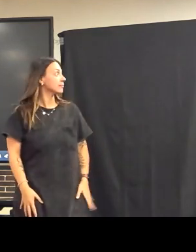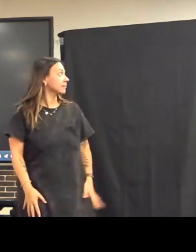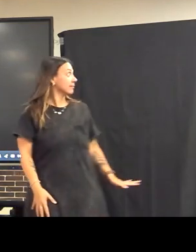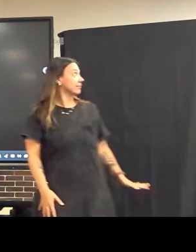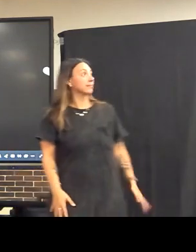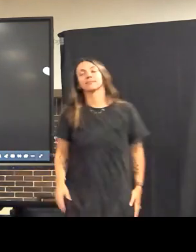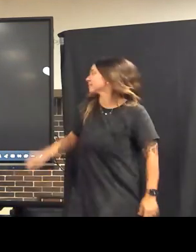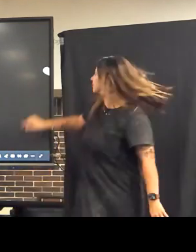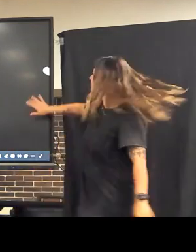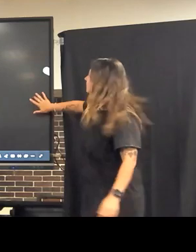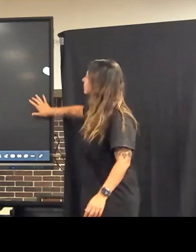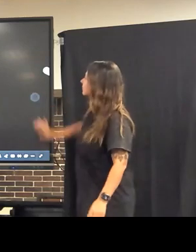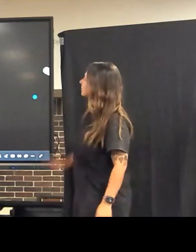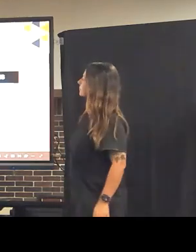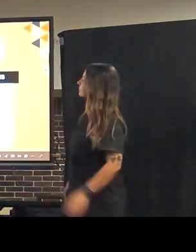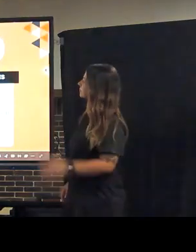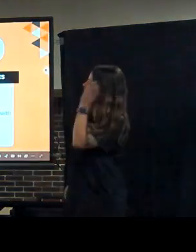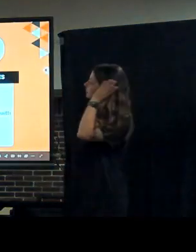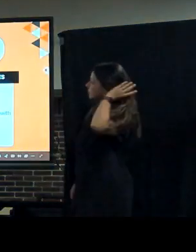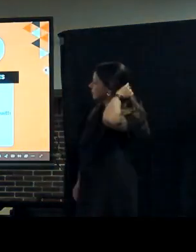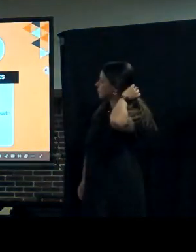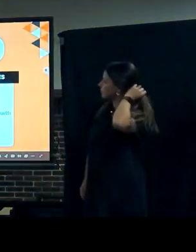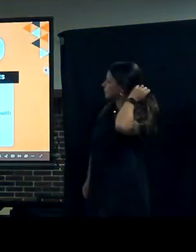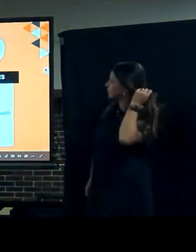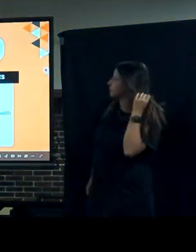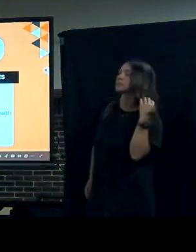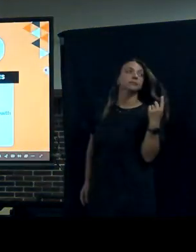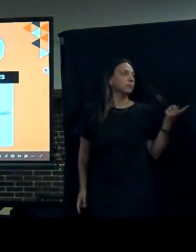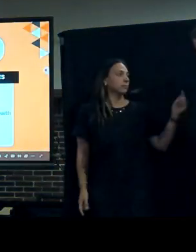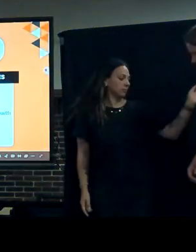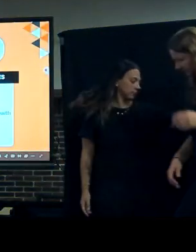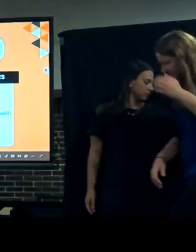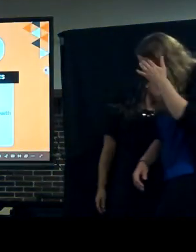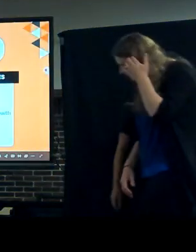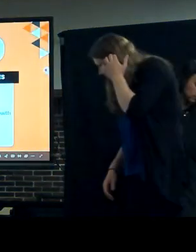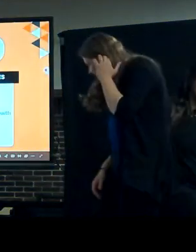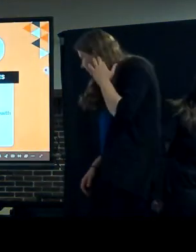this is the math NWEA from last school year.